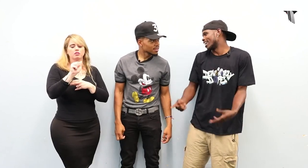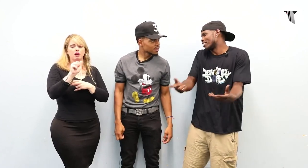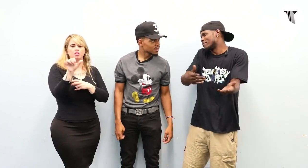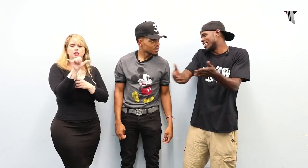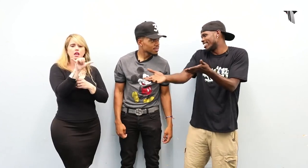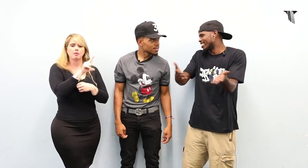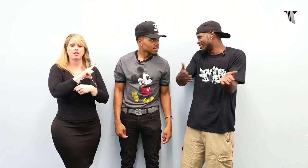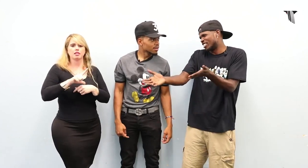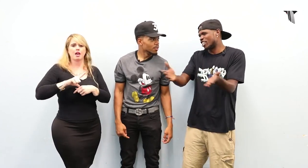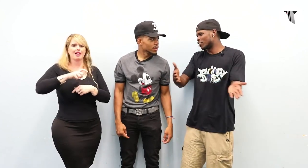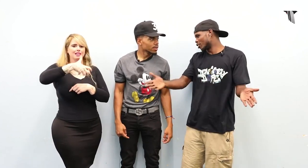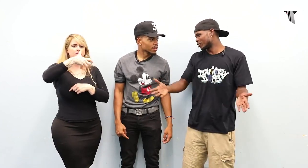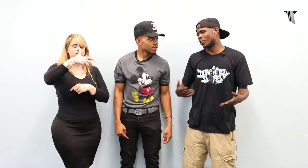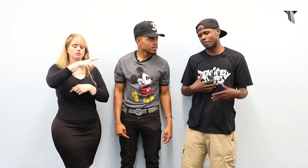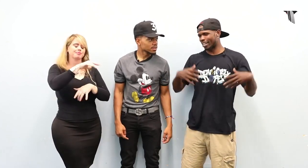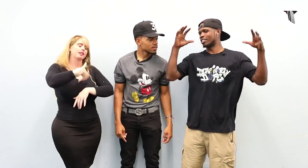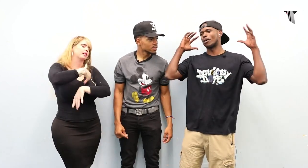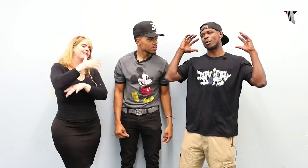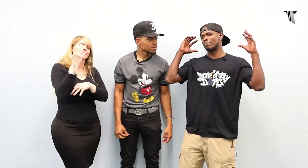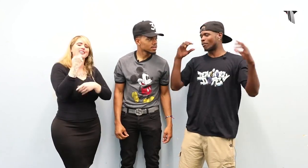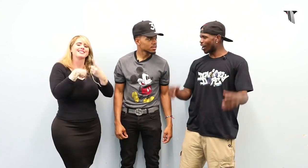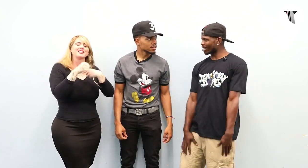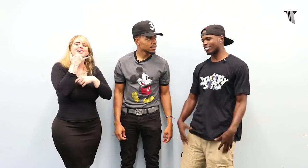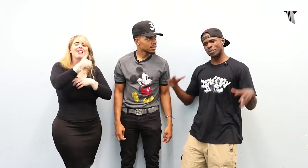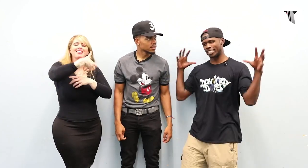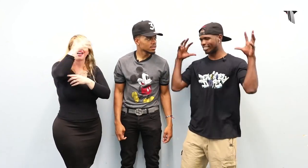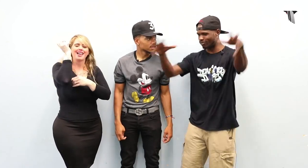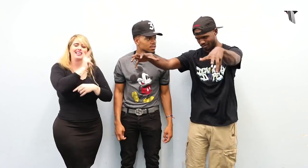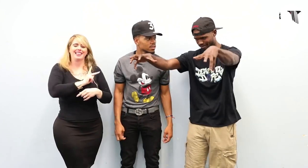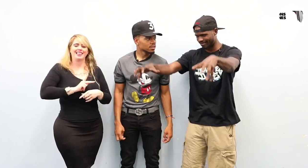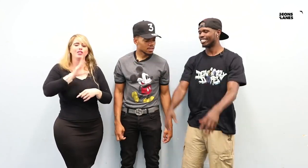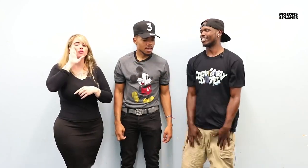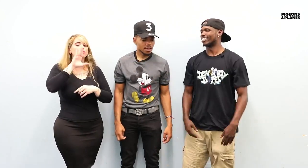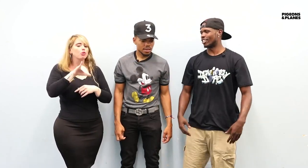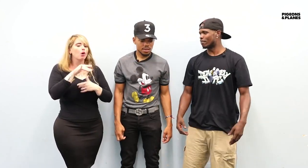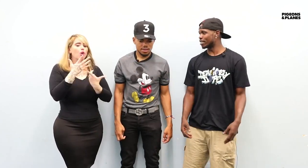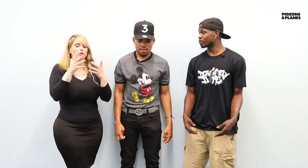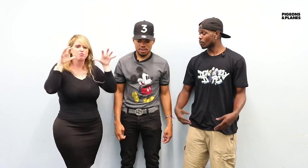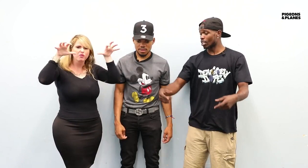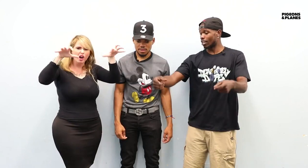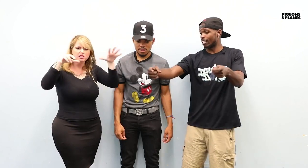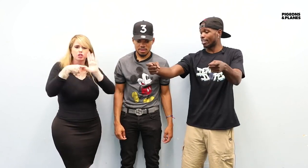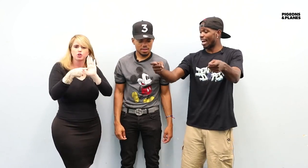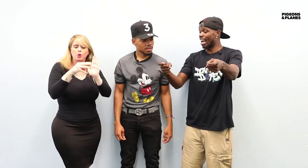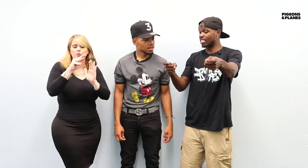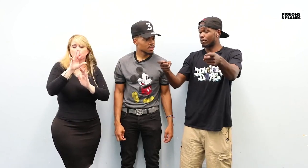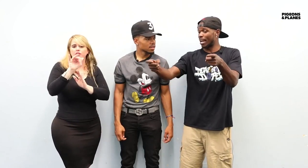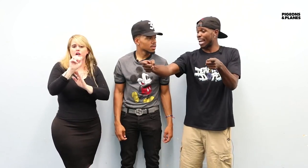that could be general. So I'm like, you know what, Mufasa was just jumping. And then I had to